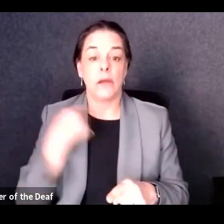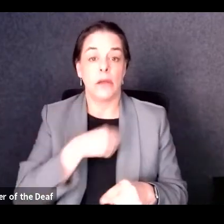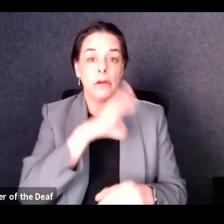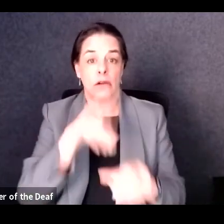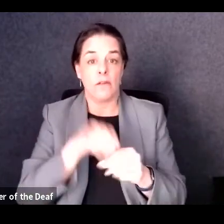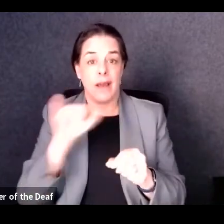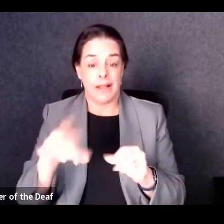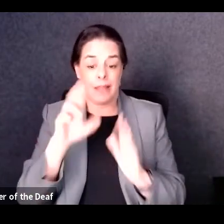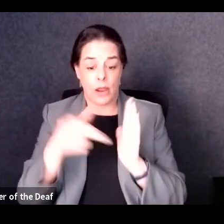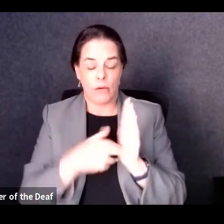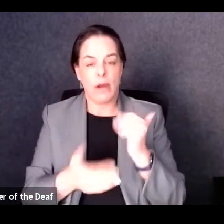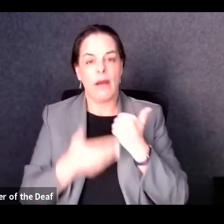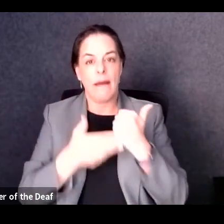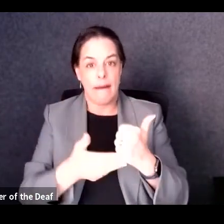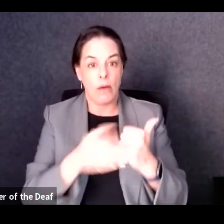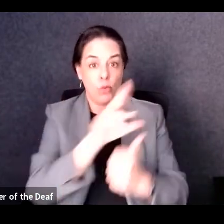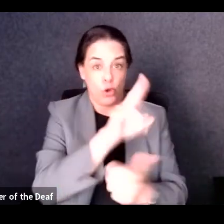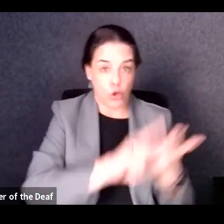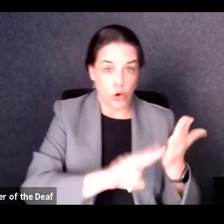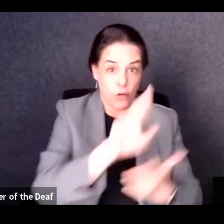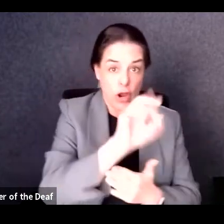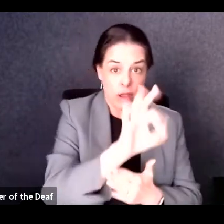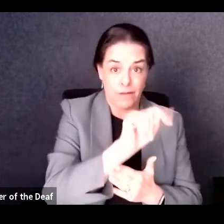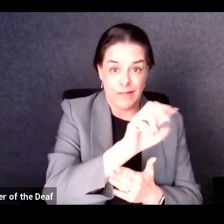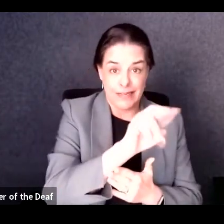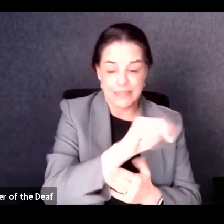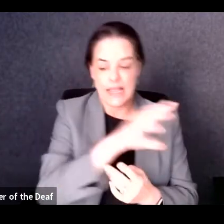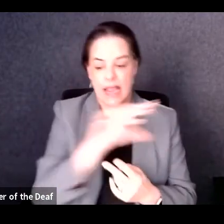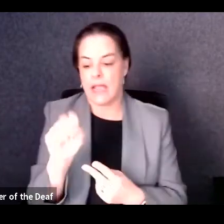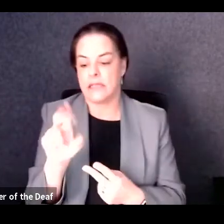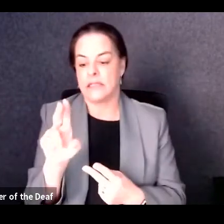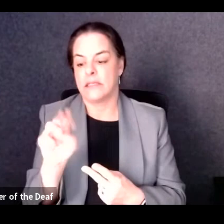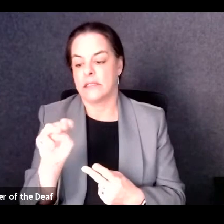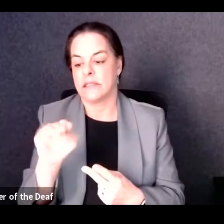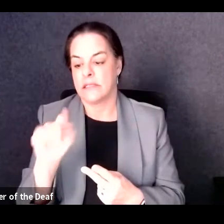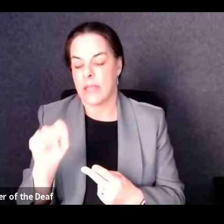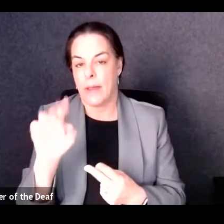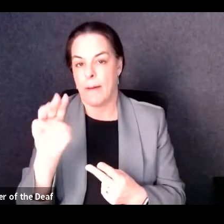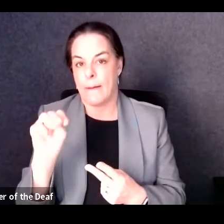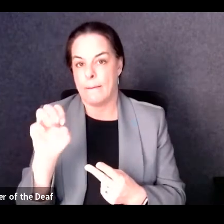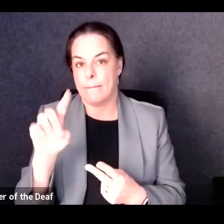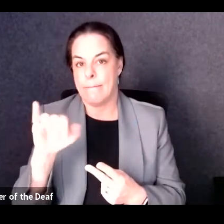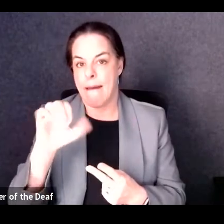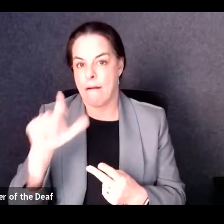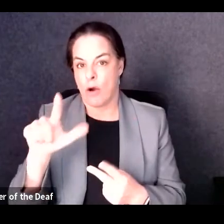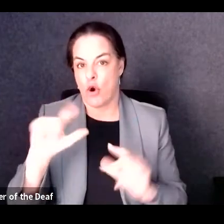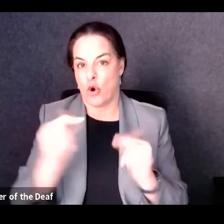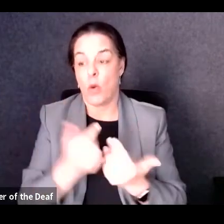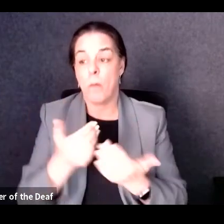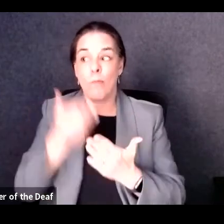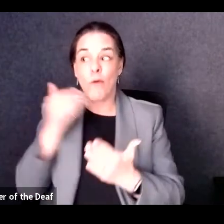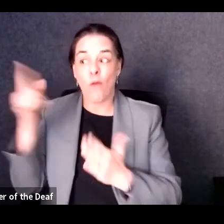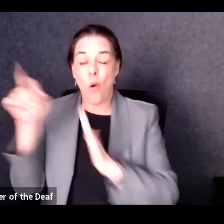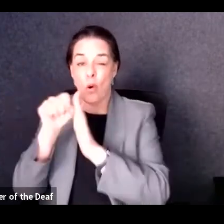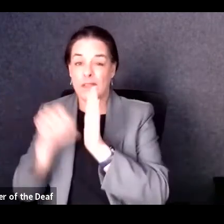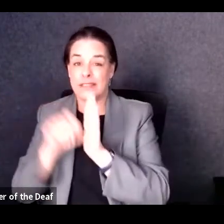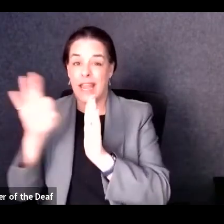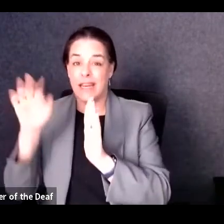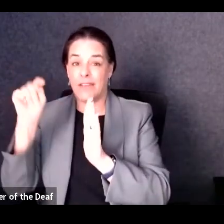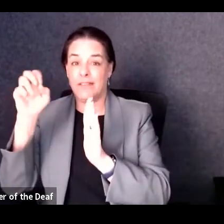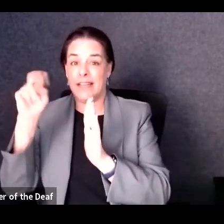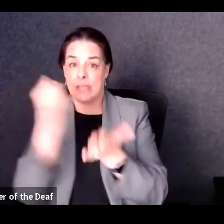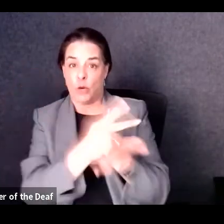help support the University of Tennessee and Summit Medical Group before they were activated by the state of Tennessee to receive